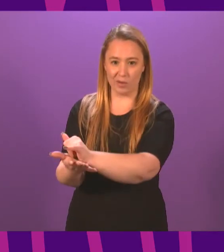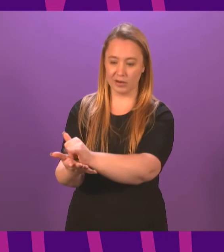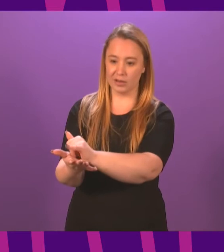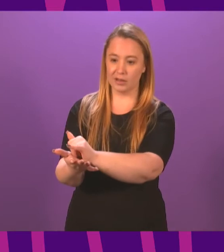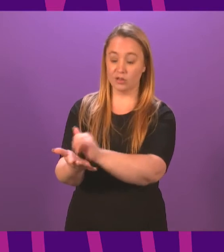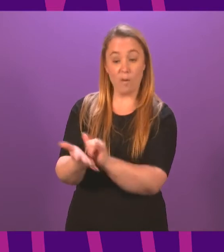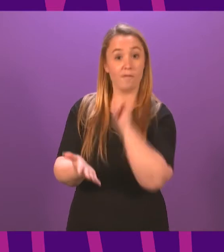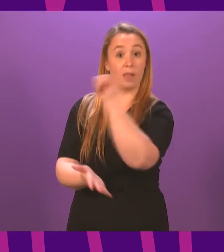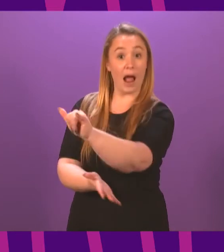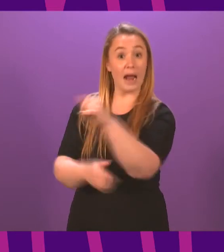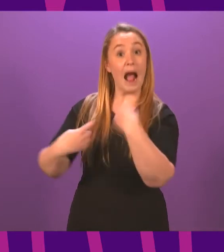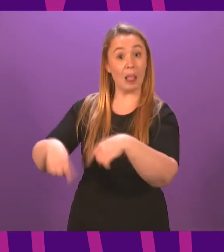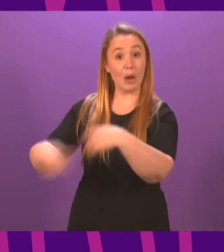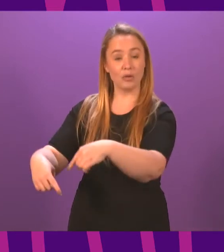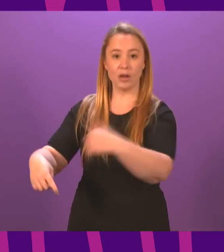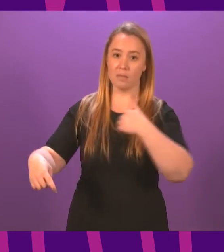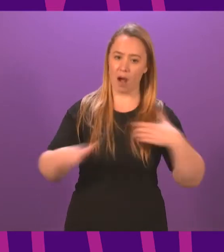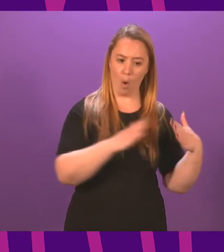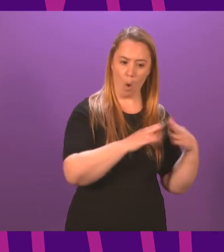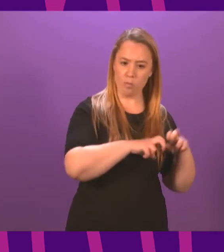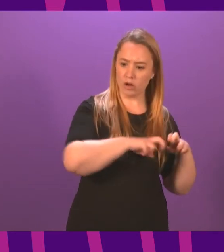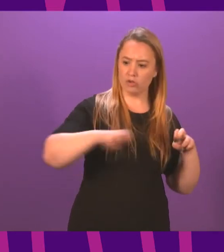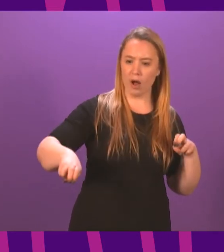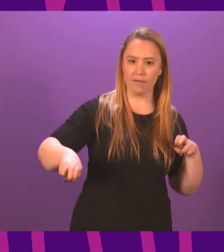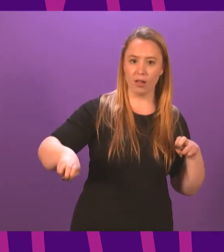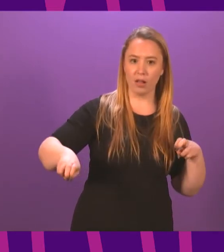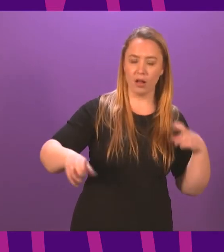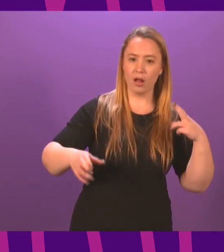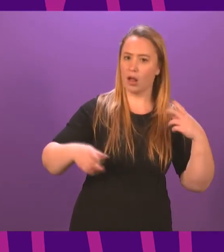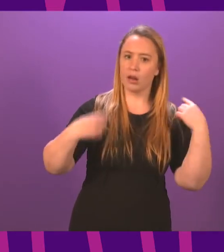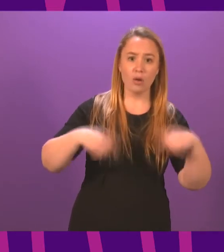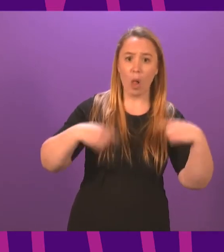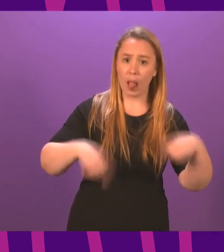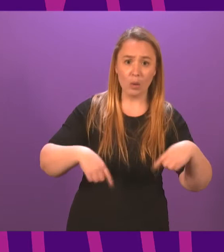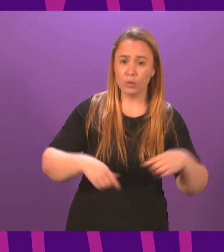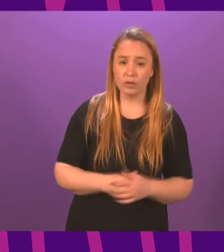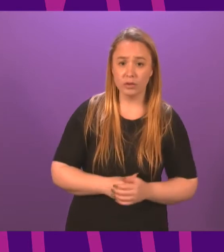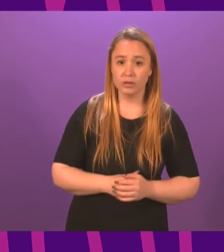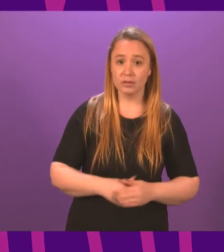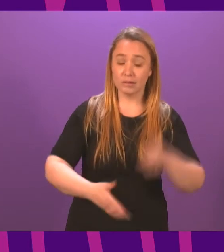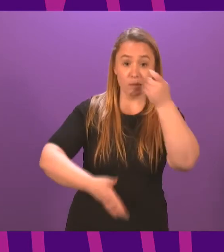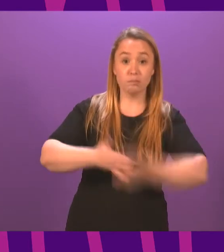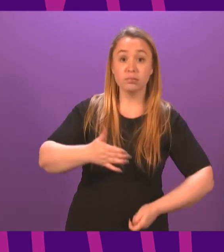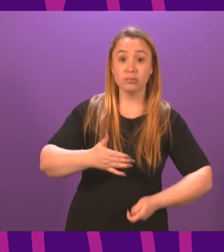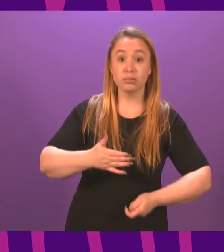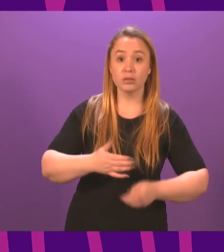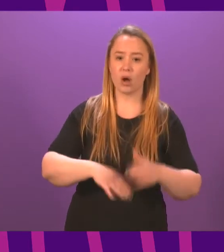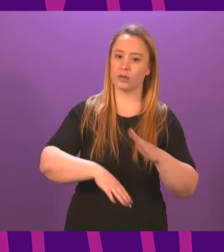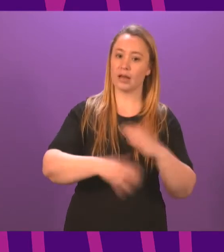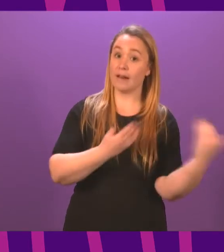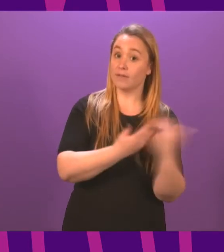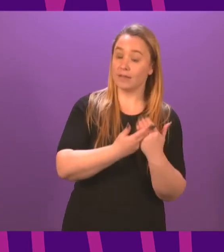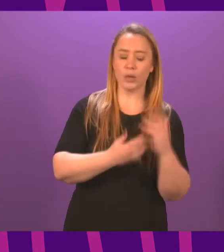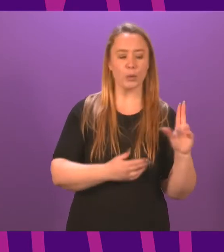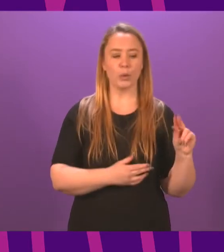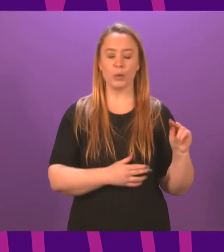airport is okay, but travelling to it will be, according to Mike Russell yesterday, illegal. And I think, not on the time I have, I'm afraid.